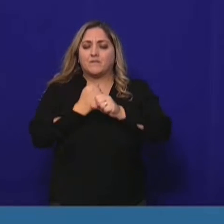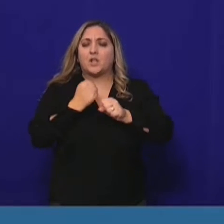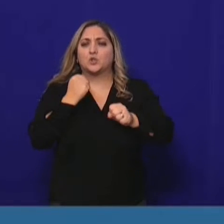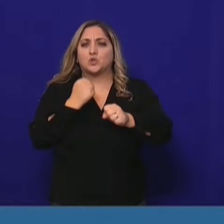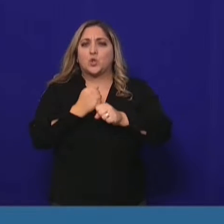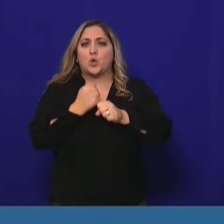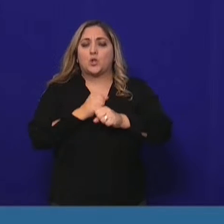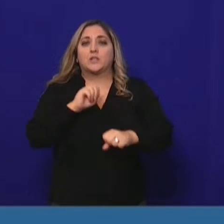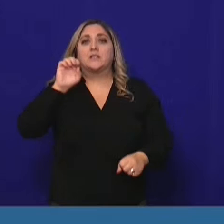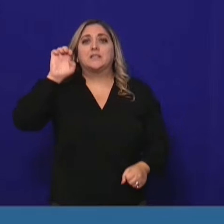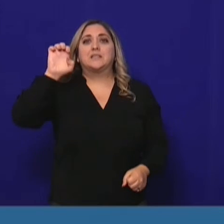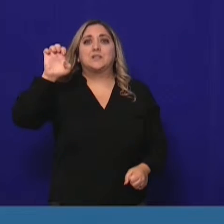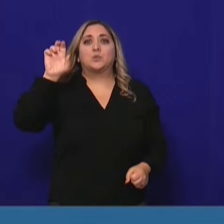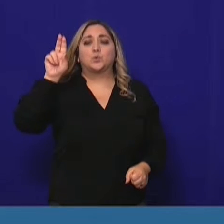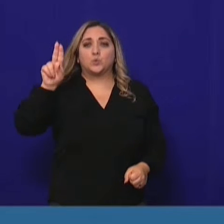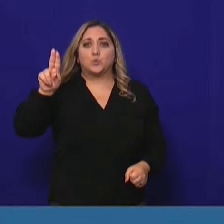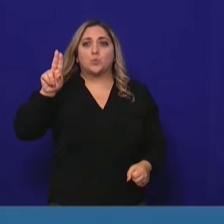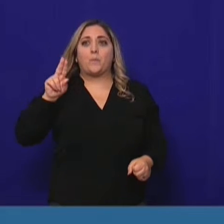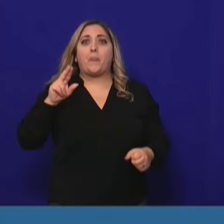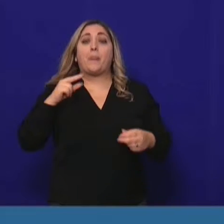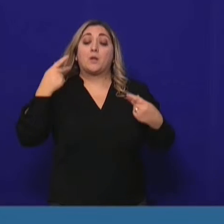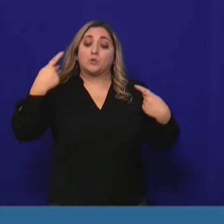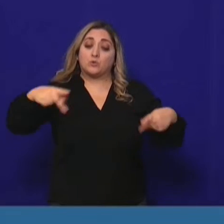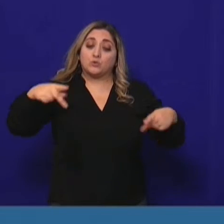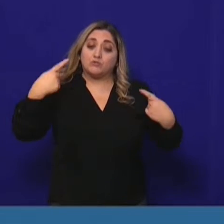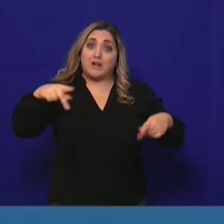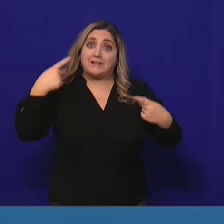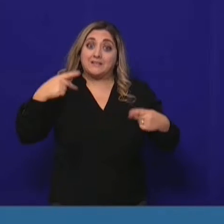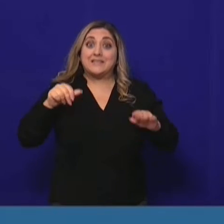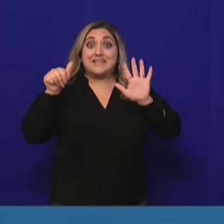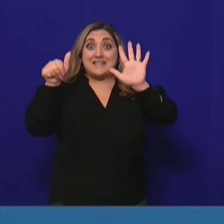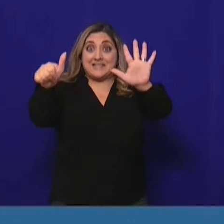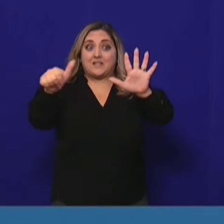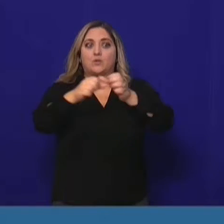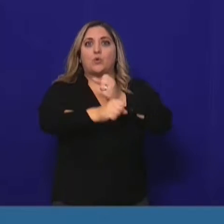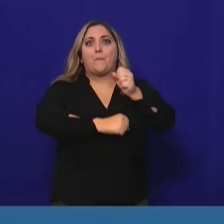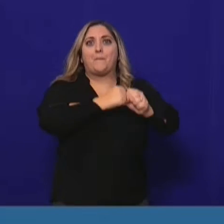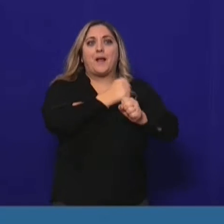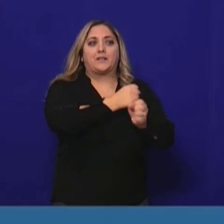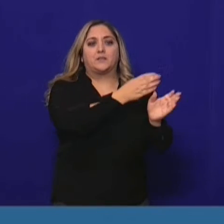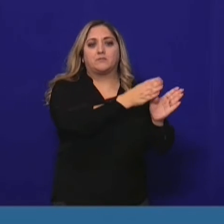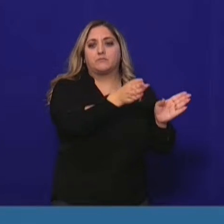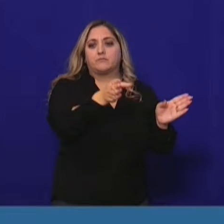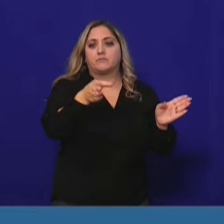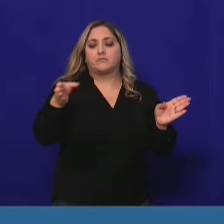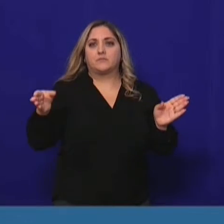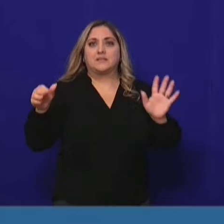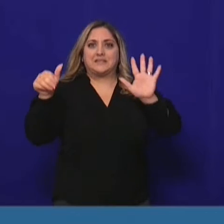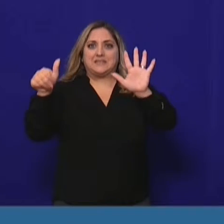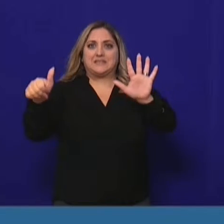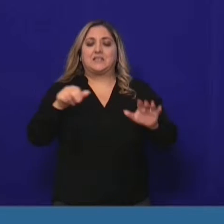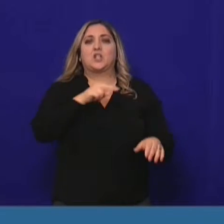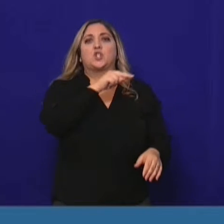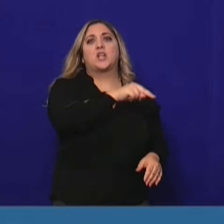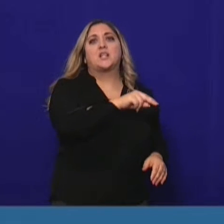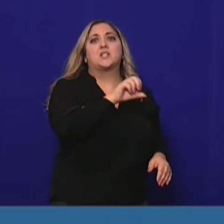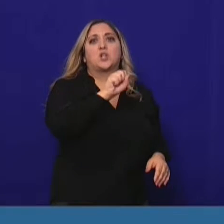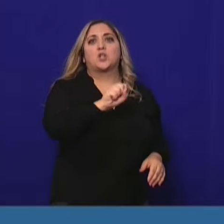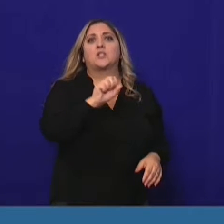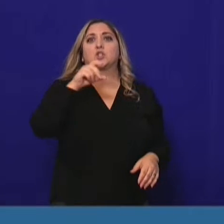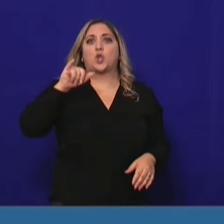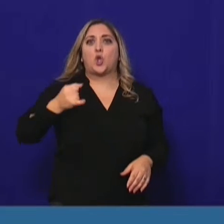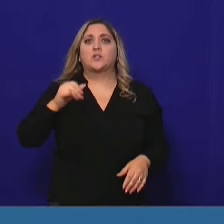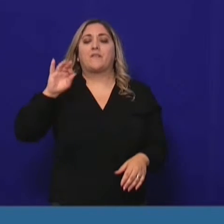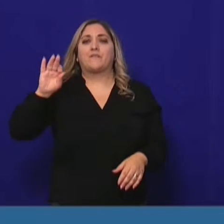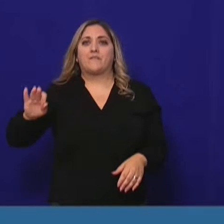Infatti l-Unjoni Ewropea għamlet kuntratti ma' 6 kumpaniji li huma dawn l-AstraZeneca, Sanofi, Johnson &